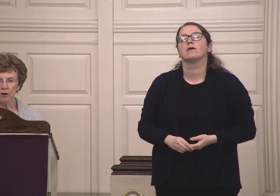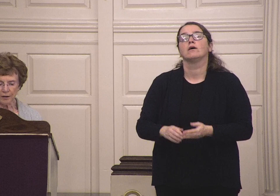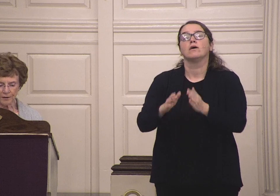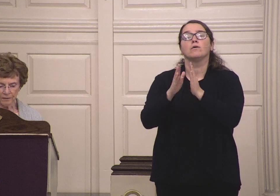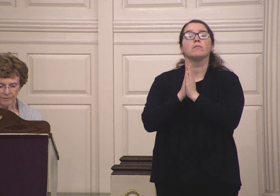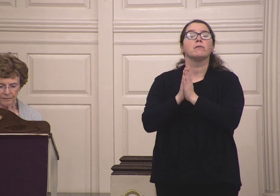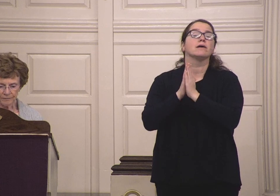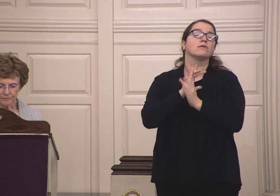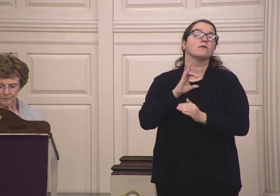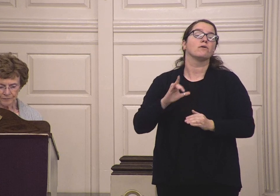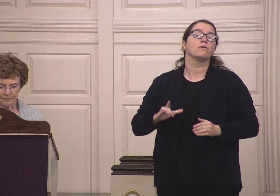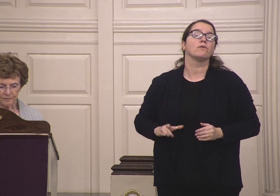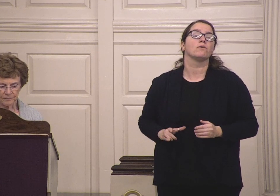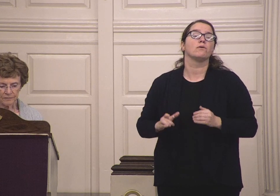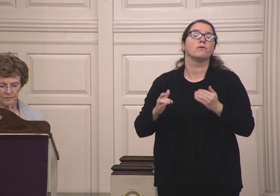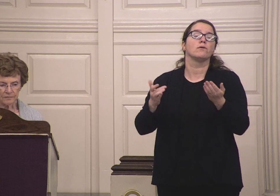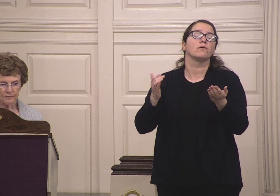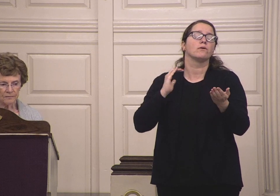to the Lord.